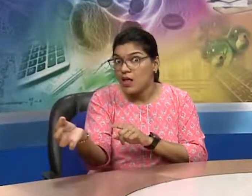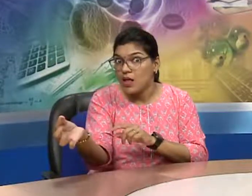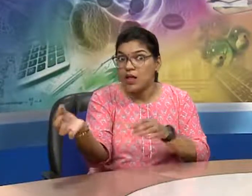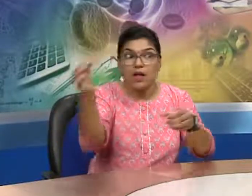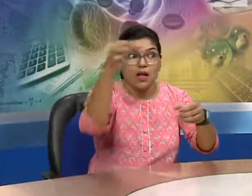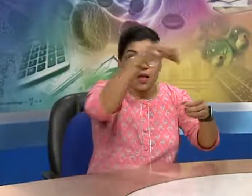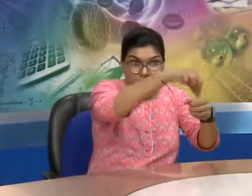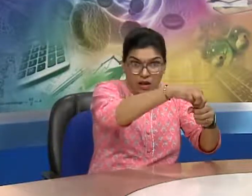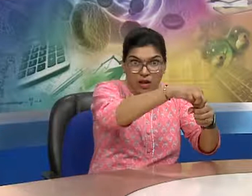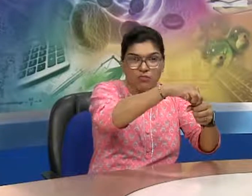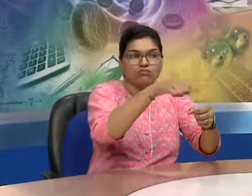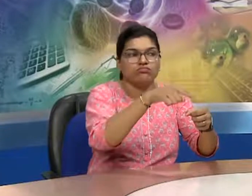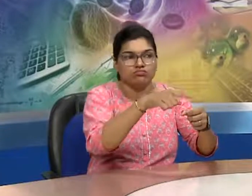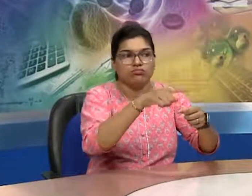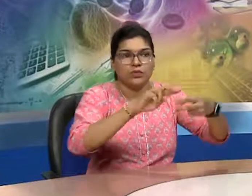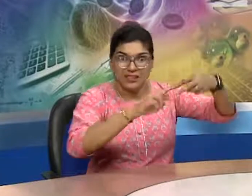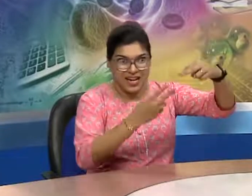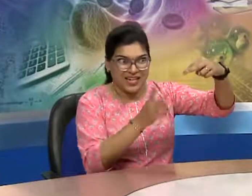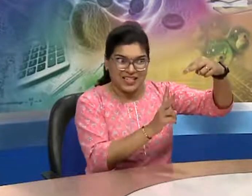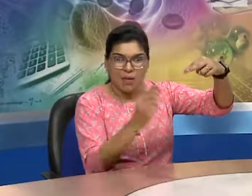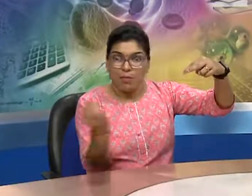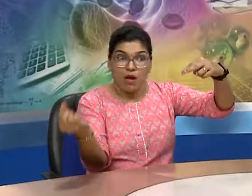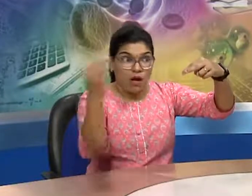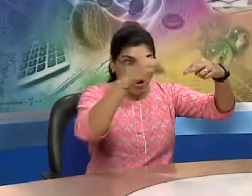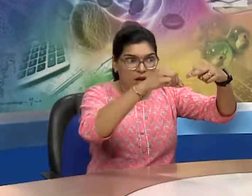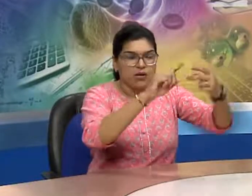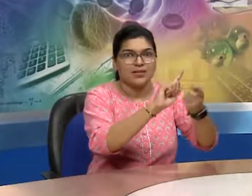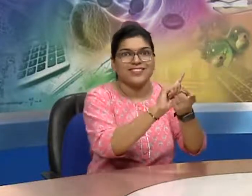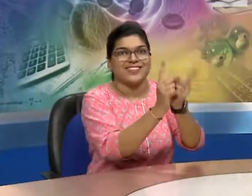Naturally, when we